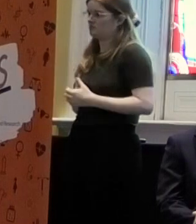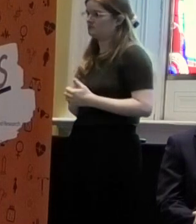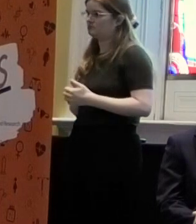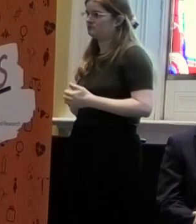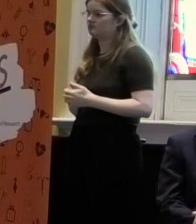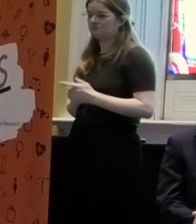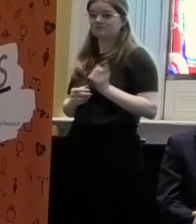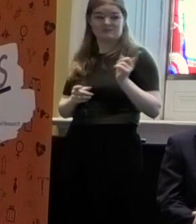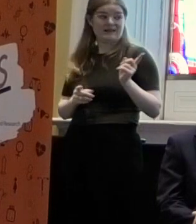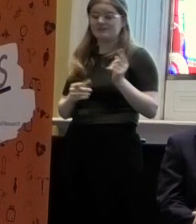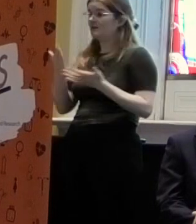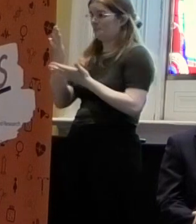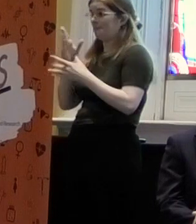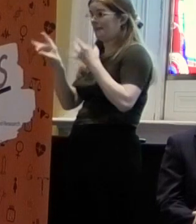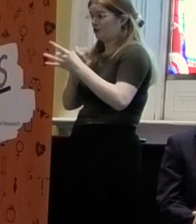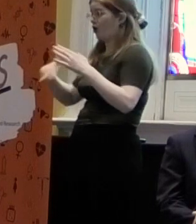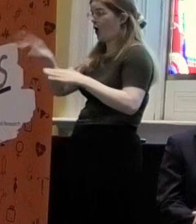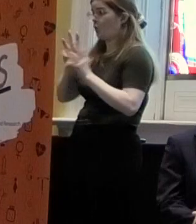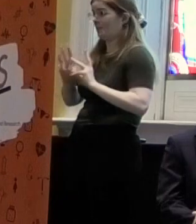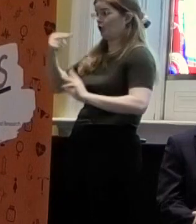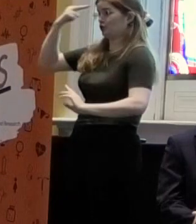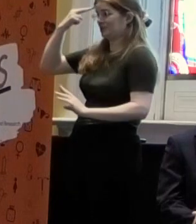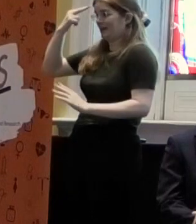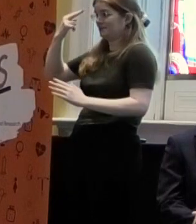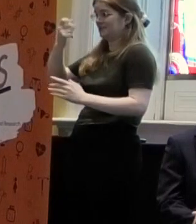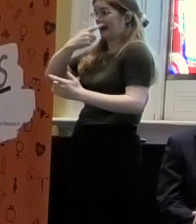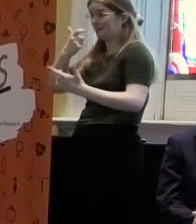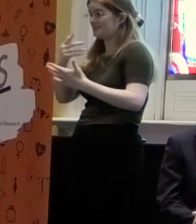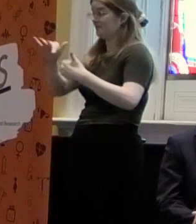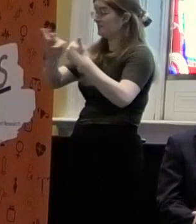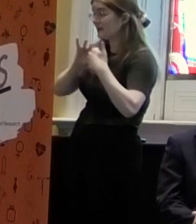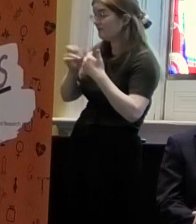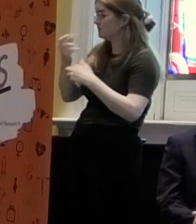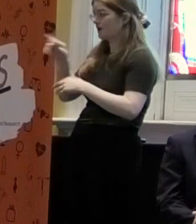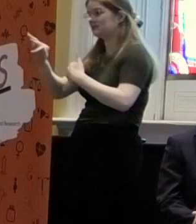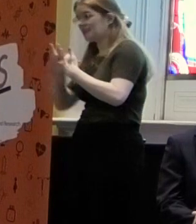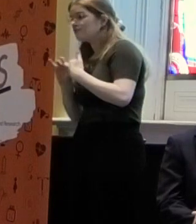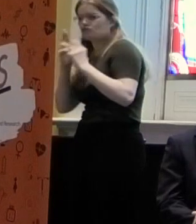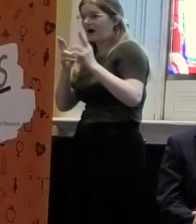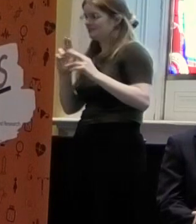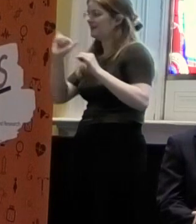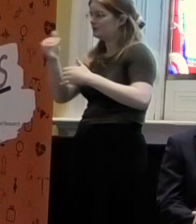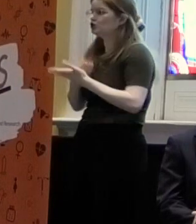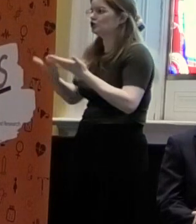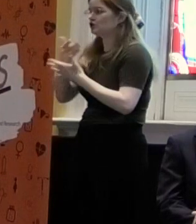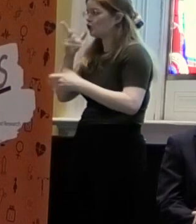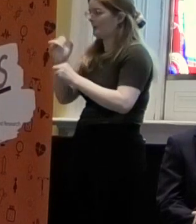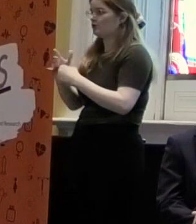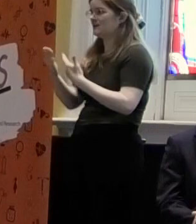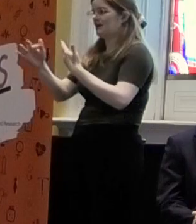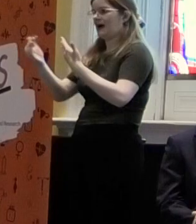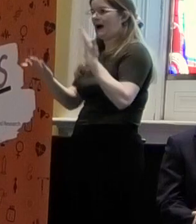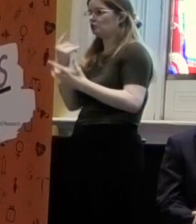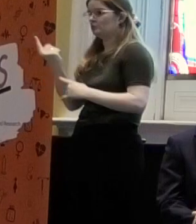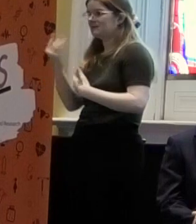really understanding of those of how which ones are safe as well is exactly be a and little kind of bit talking to people about medication safety in pregnancy and